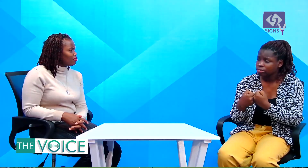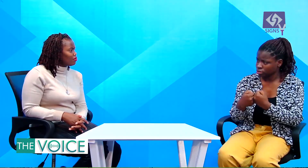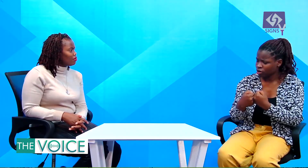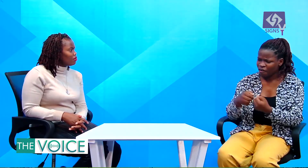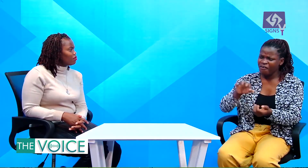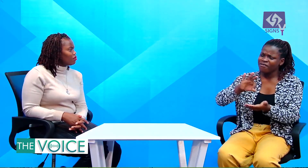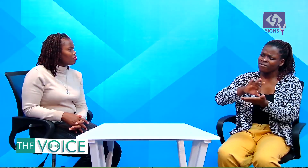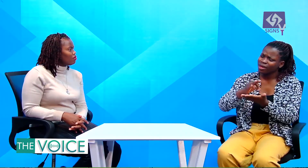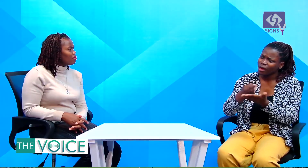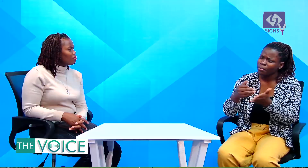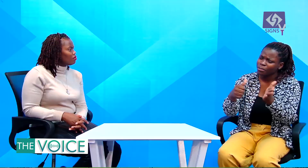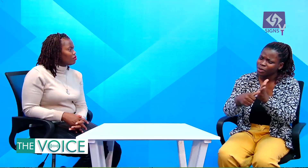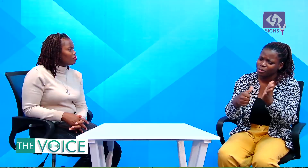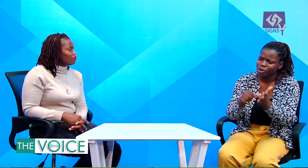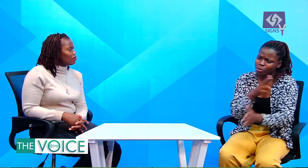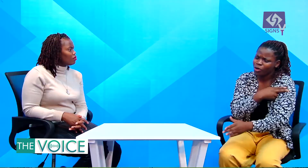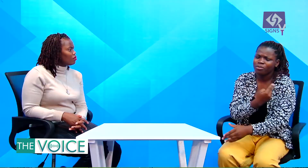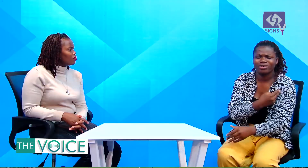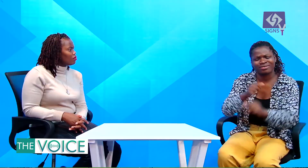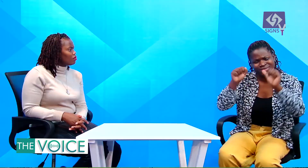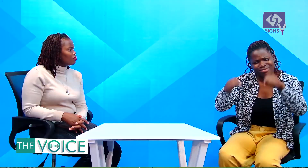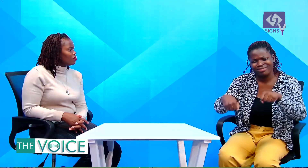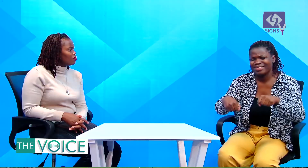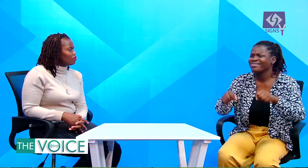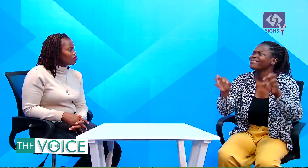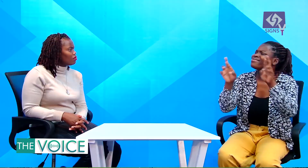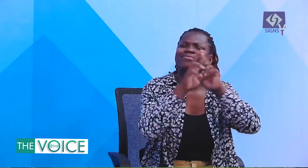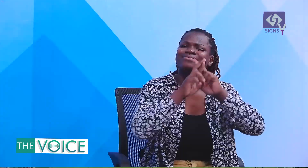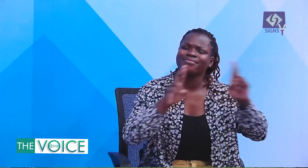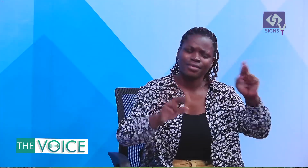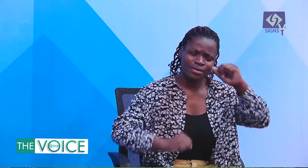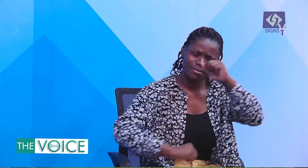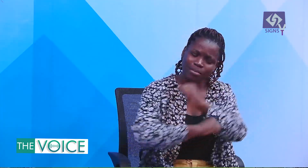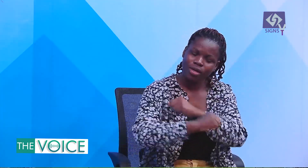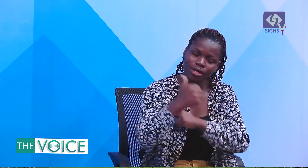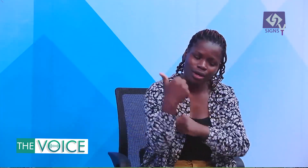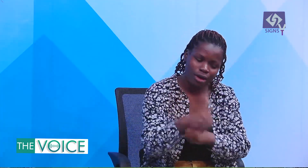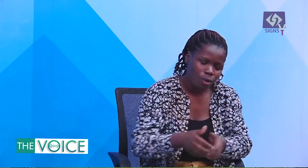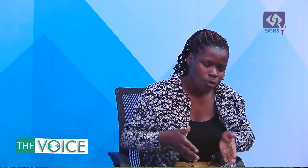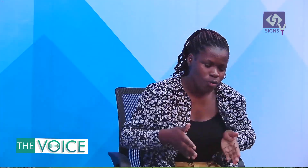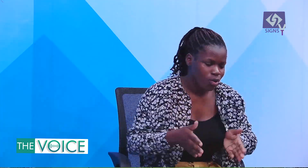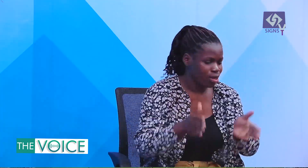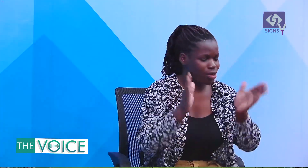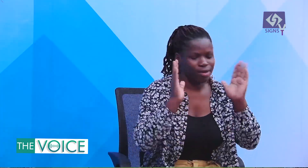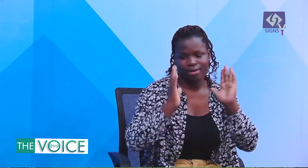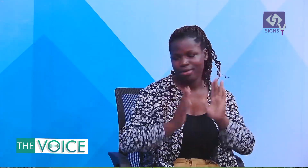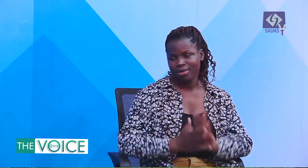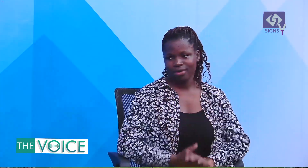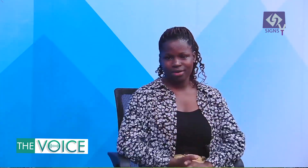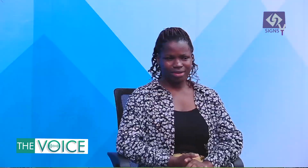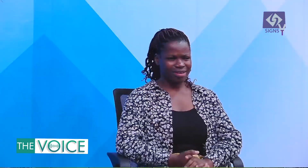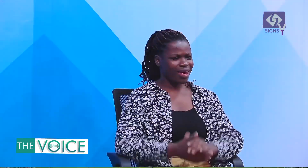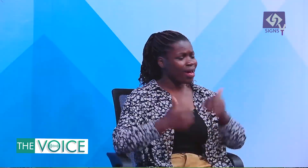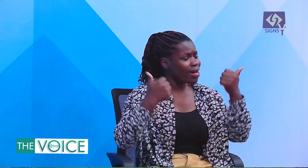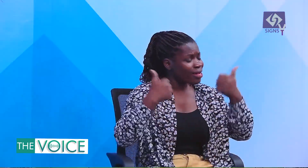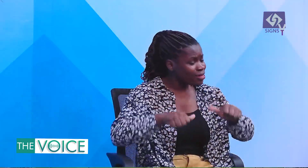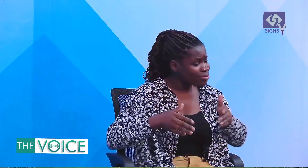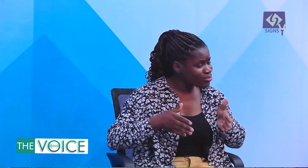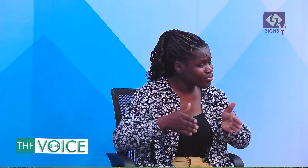supporter. Yes, it was challenging. Sometimes there was financial challenges going to the hospital, but my mom really found a